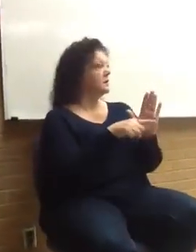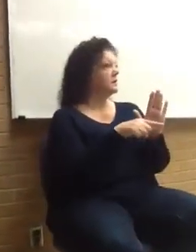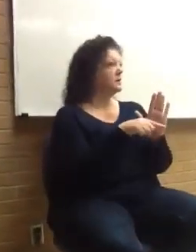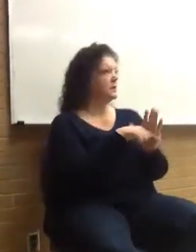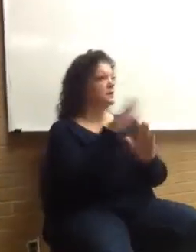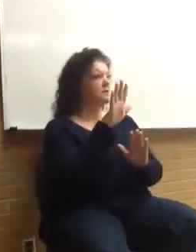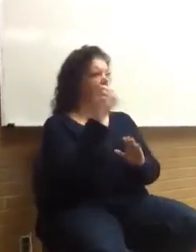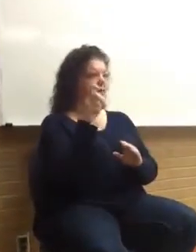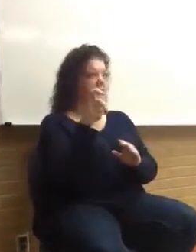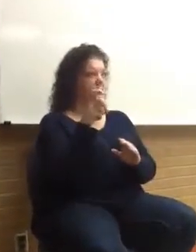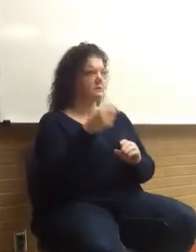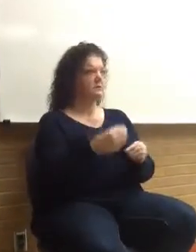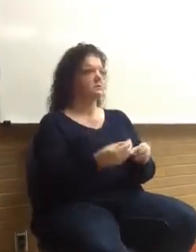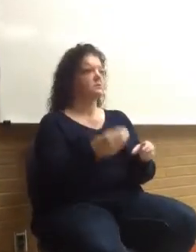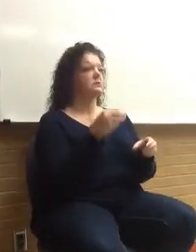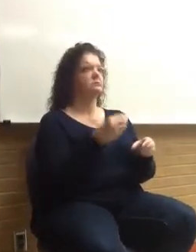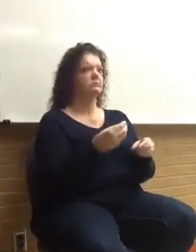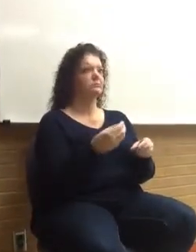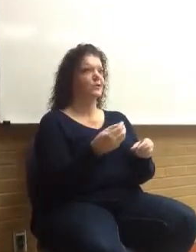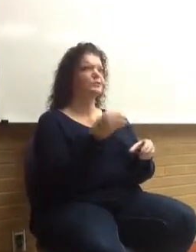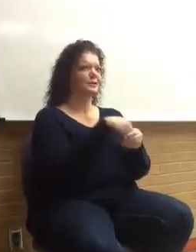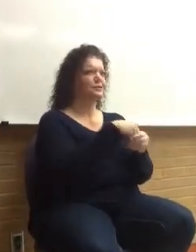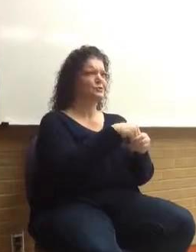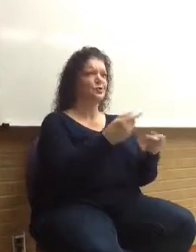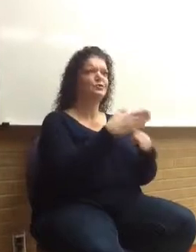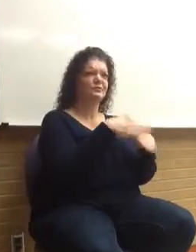squared. When you're ready, tell me the answer.